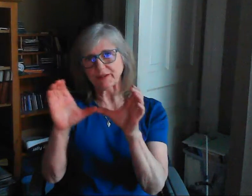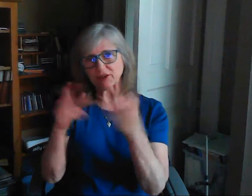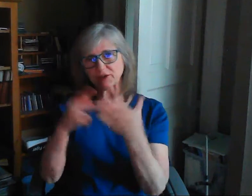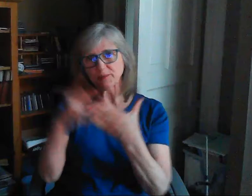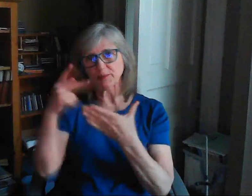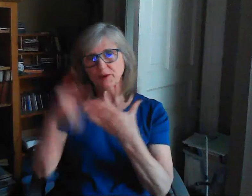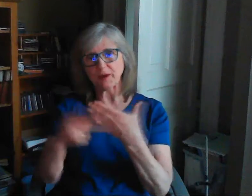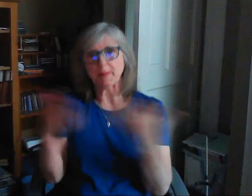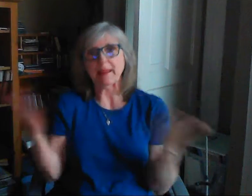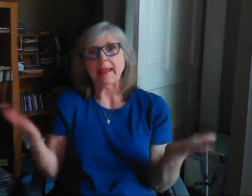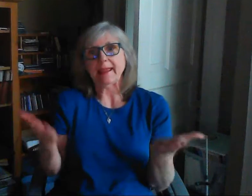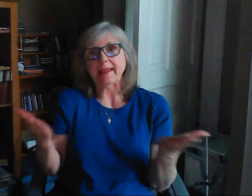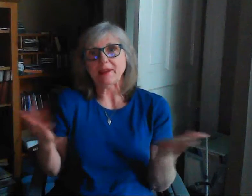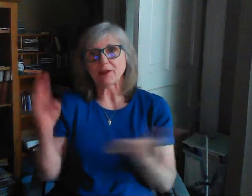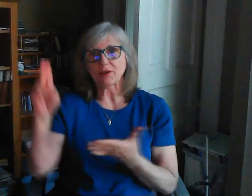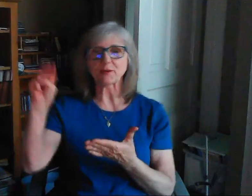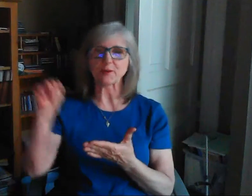Certification Program, here at UWM.